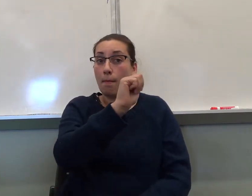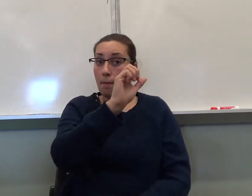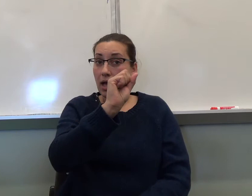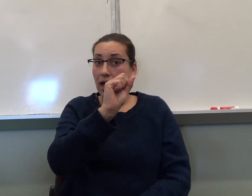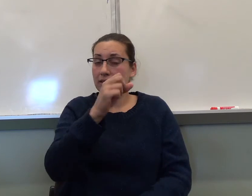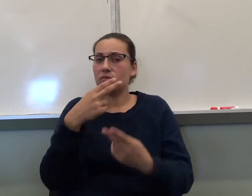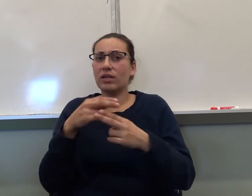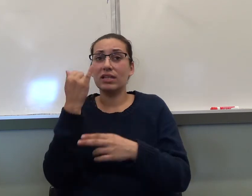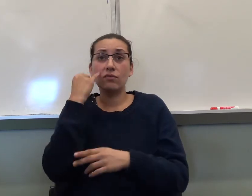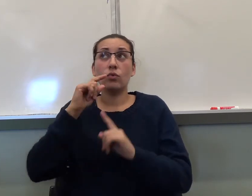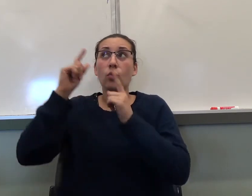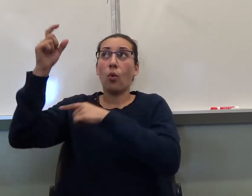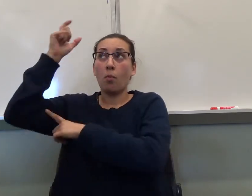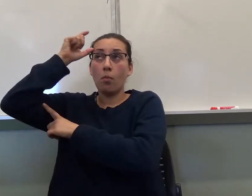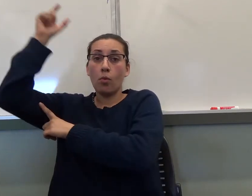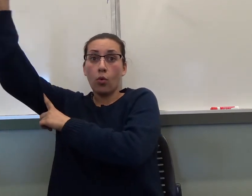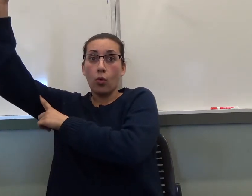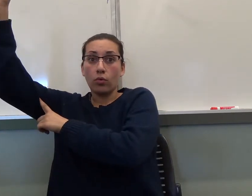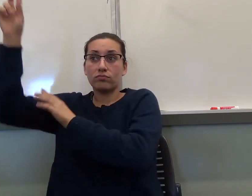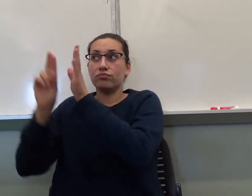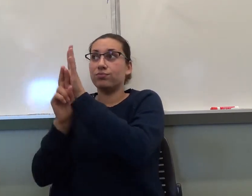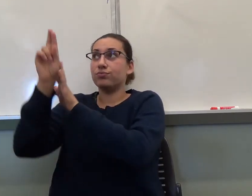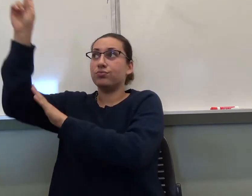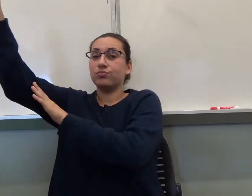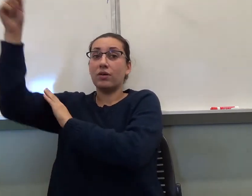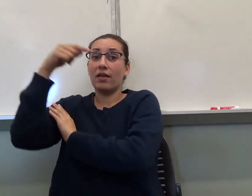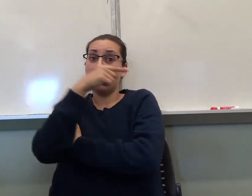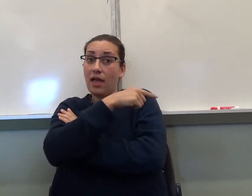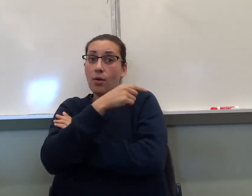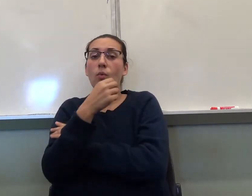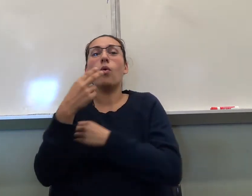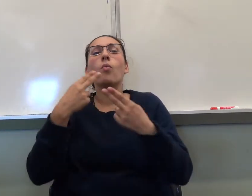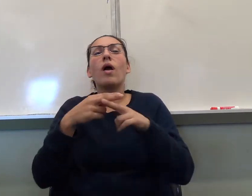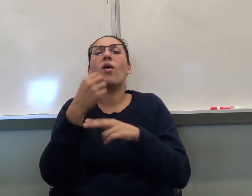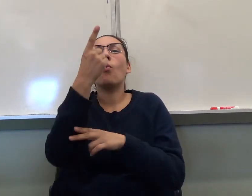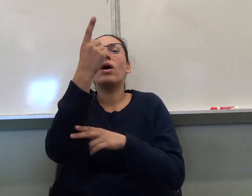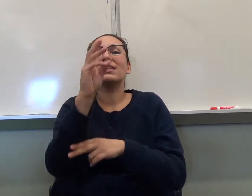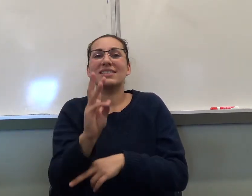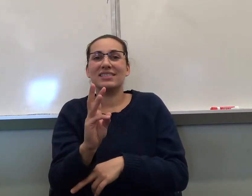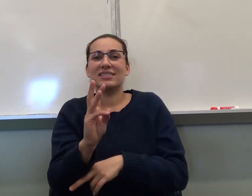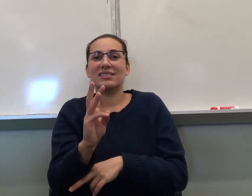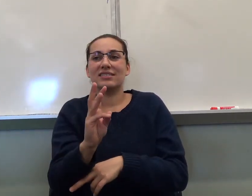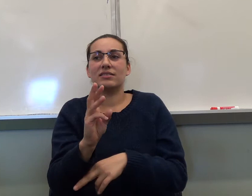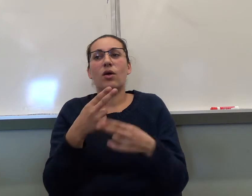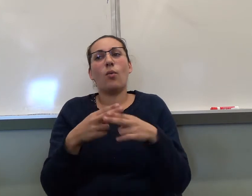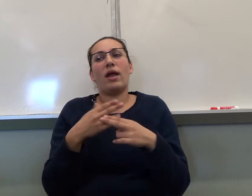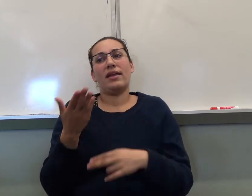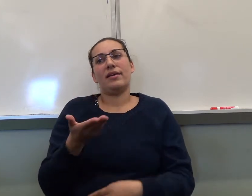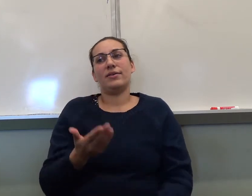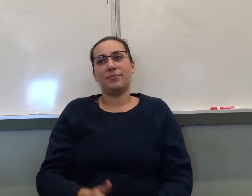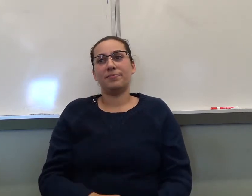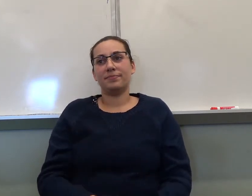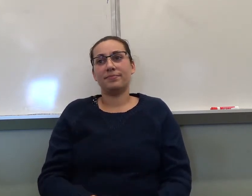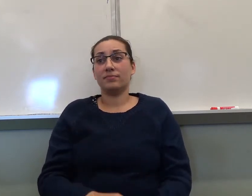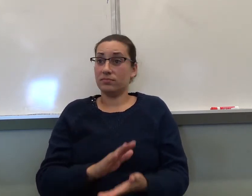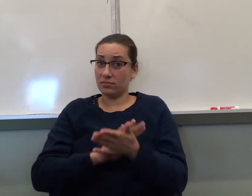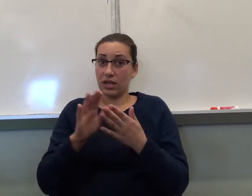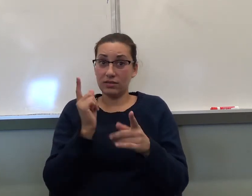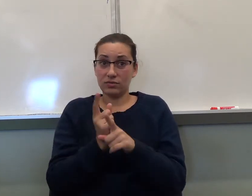moon, this would weigh about 1/6 of what it weighs here. Okay, so we do. That's nice, isn't it? We